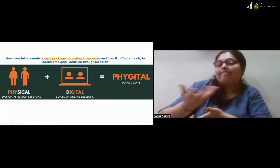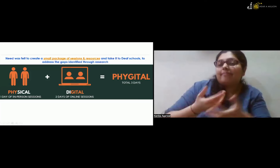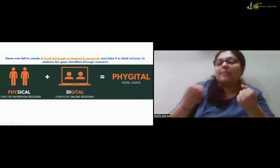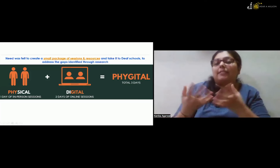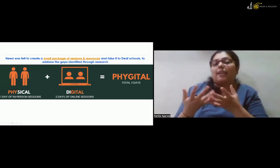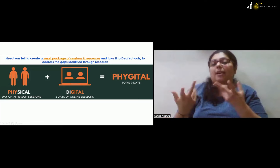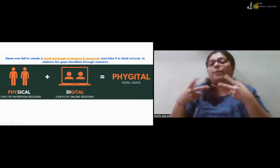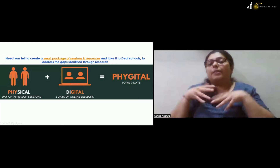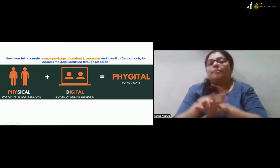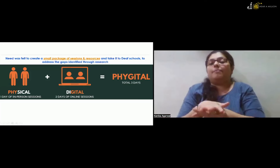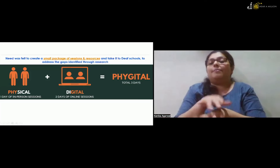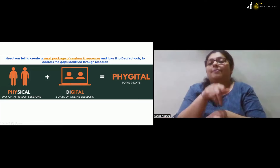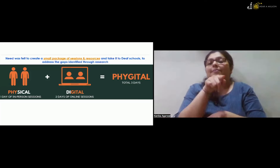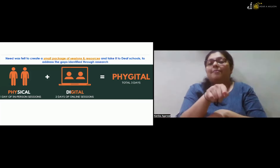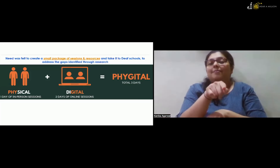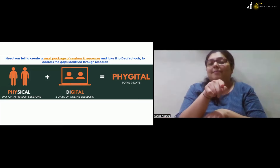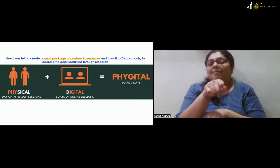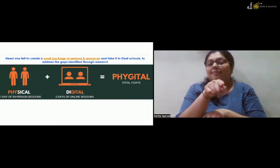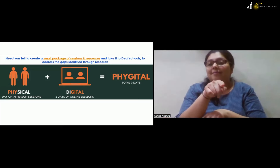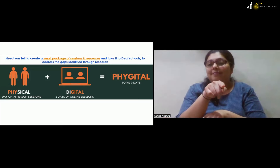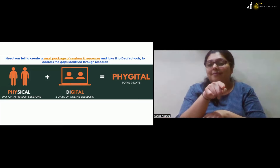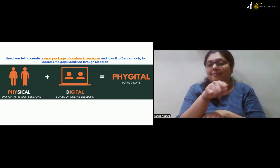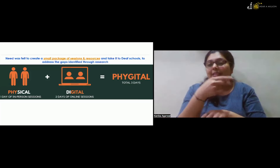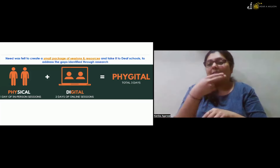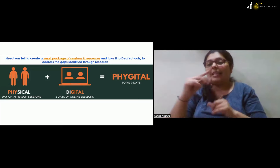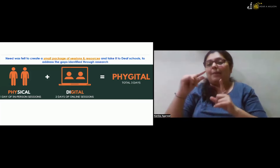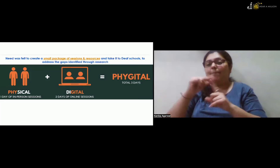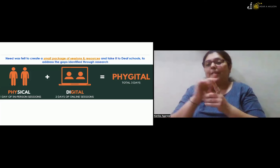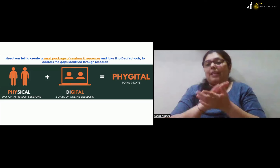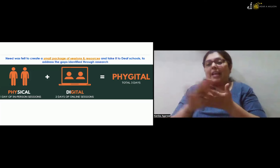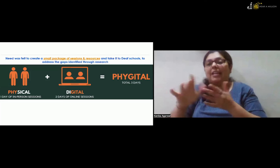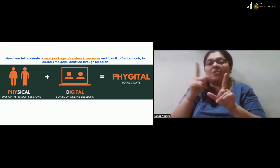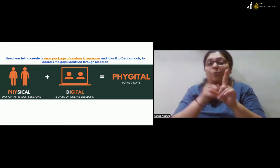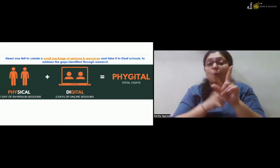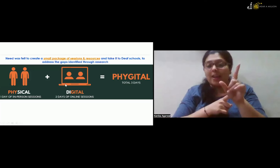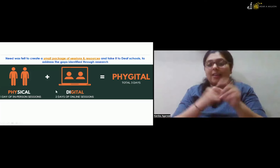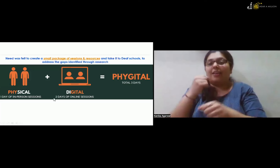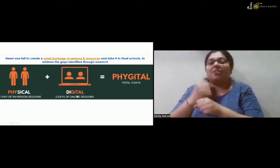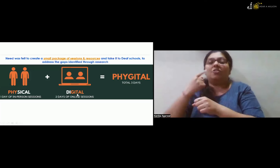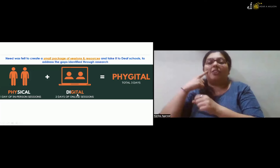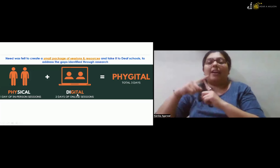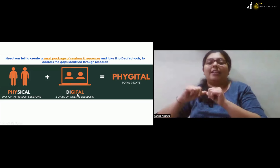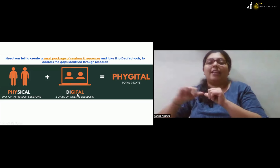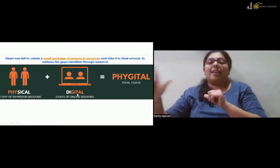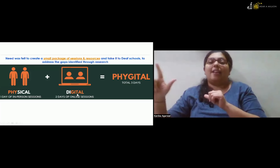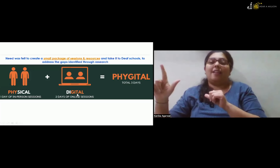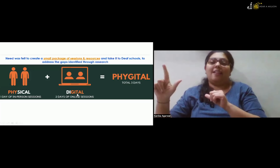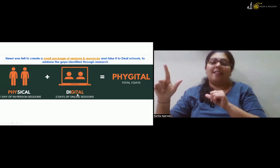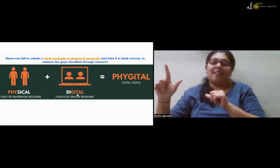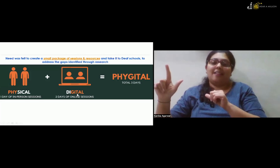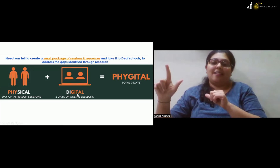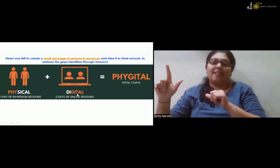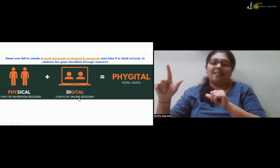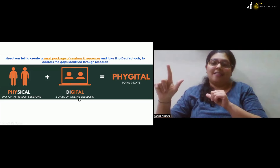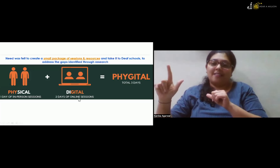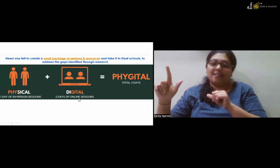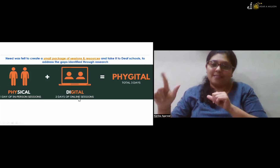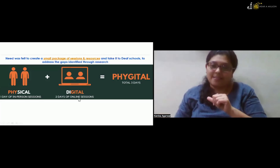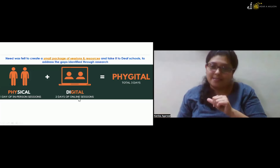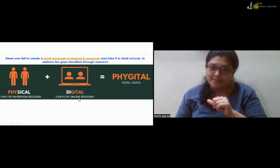home, and they joined online, and we could have the digital workshop. So that's the term. It